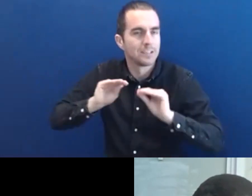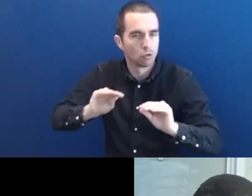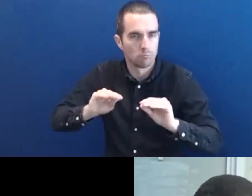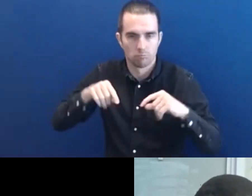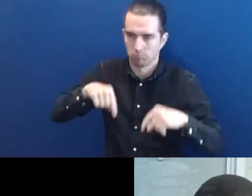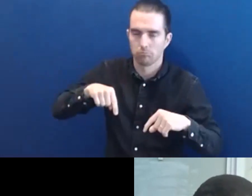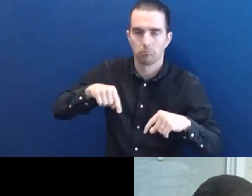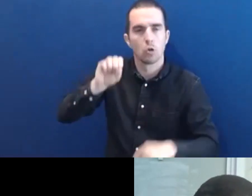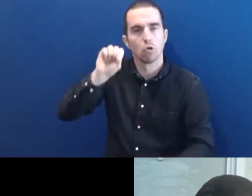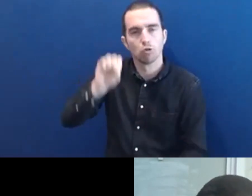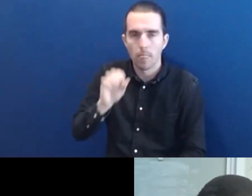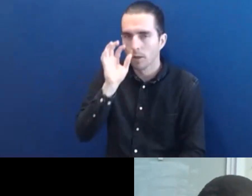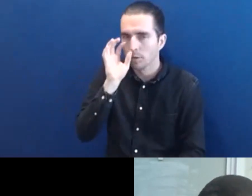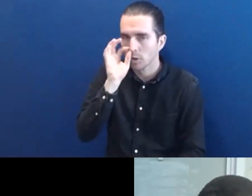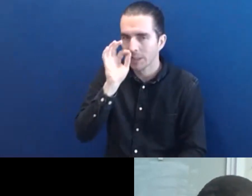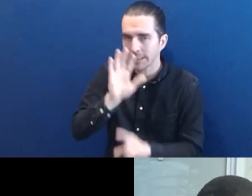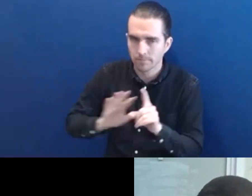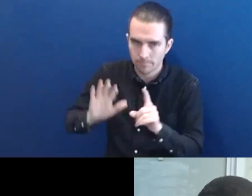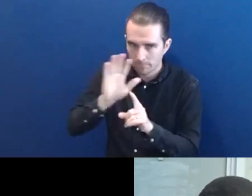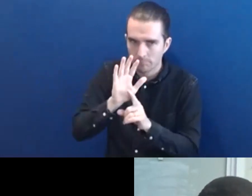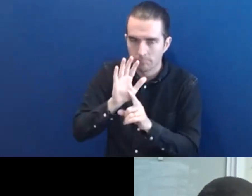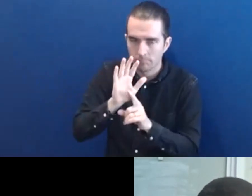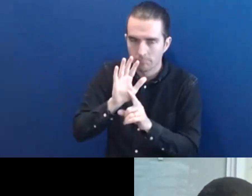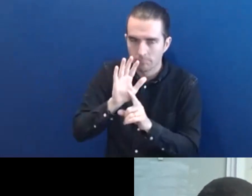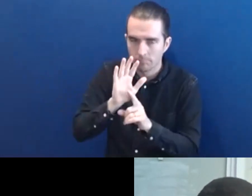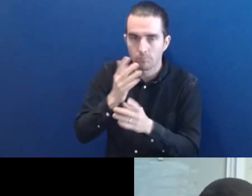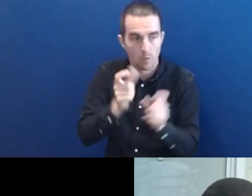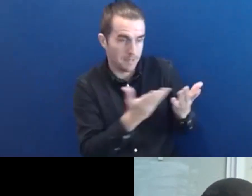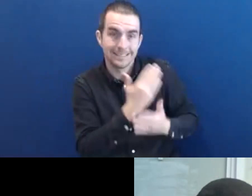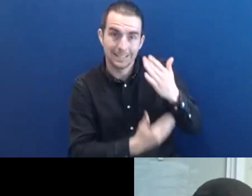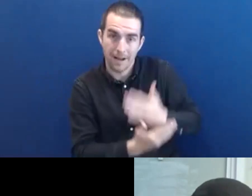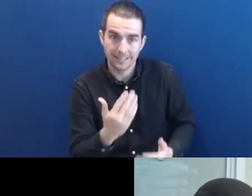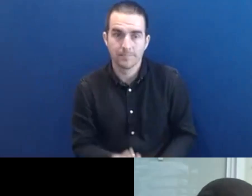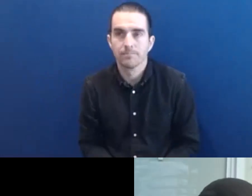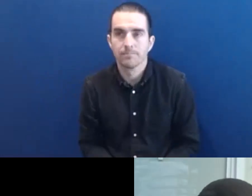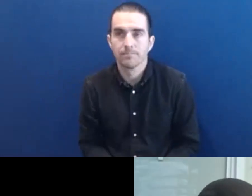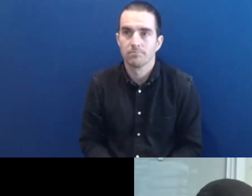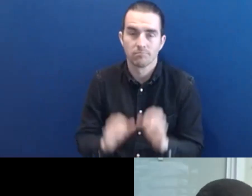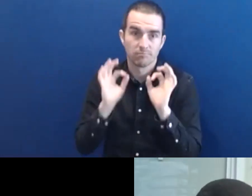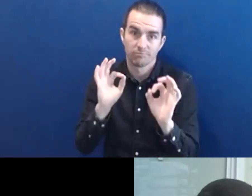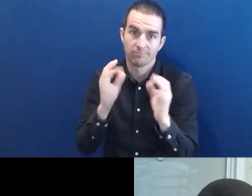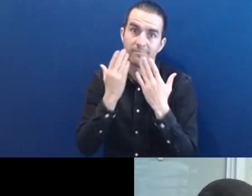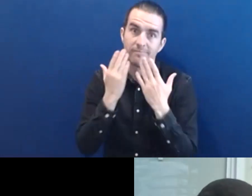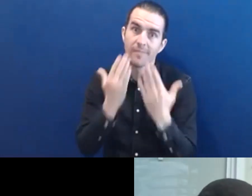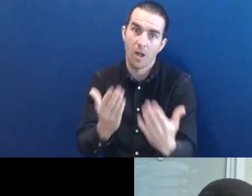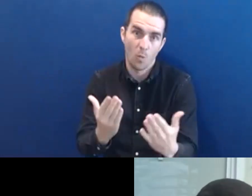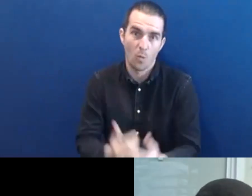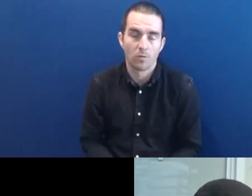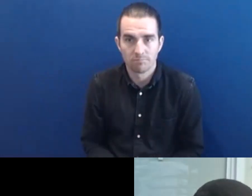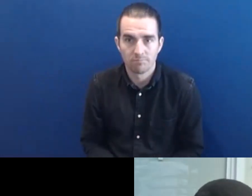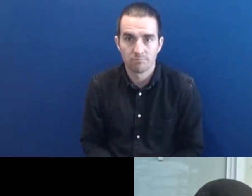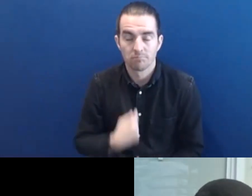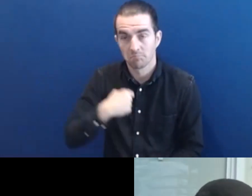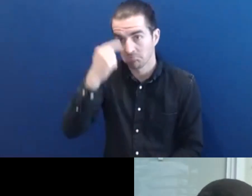That's brilliant. Thank you very much, Augustino. And I think that's, I mean, very helpful insight indeed.